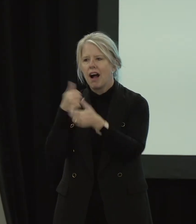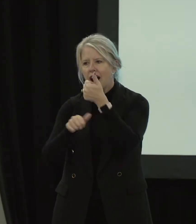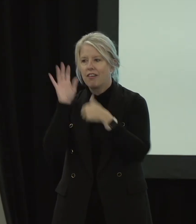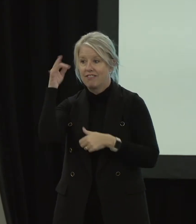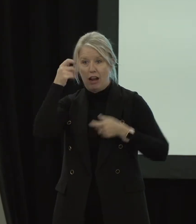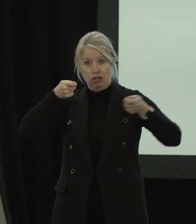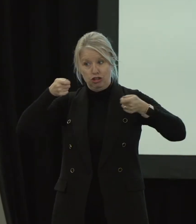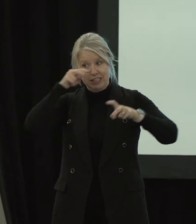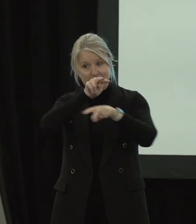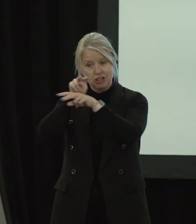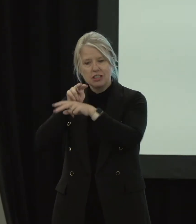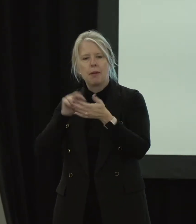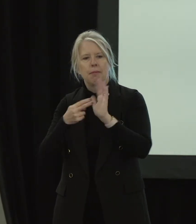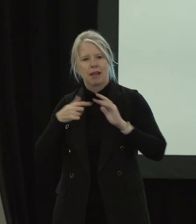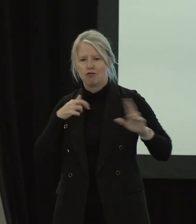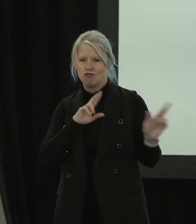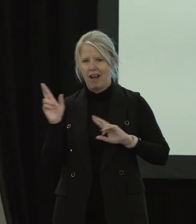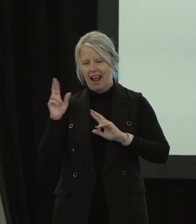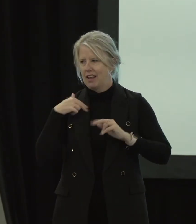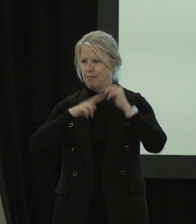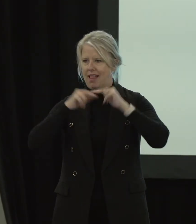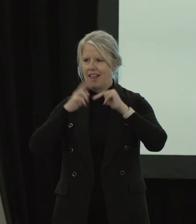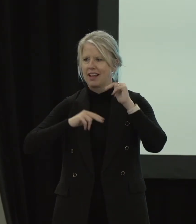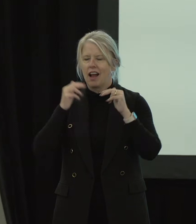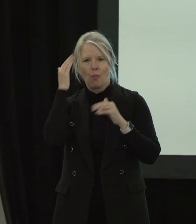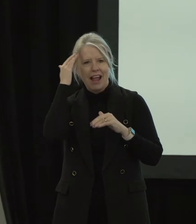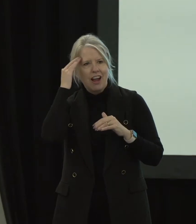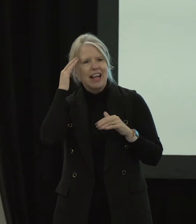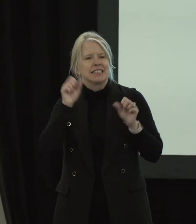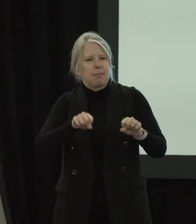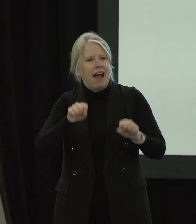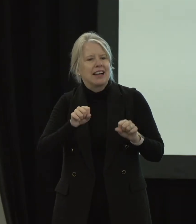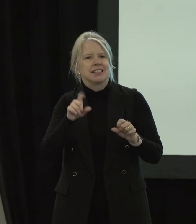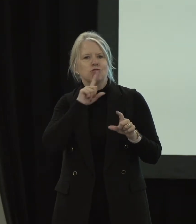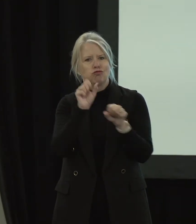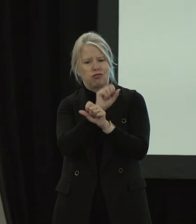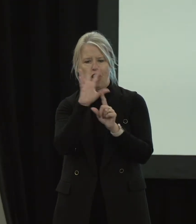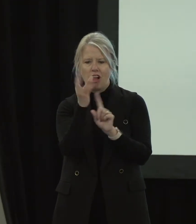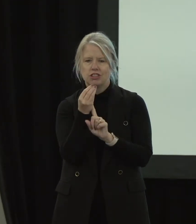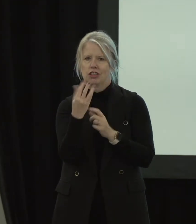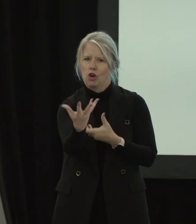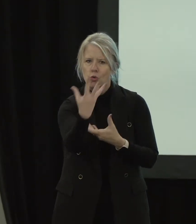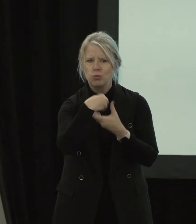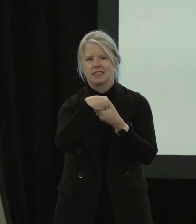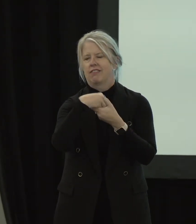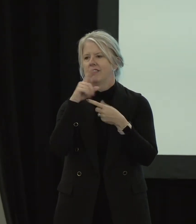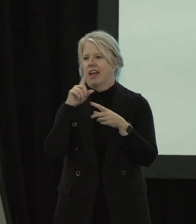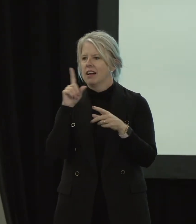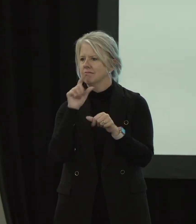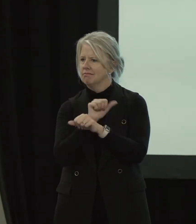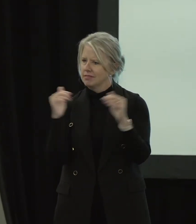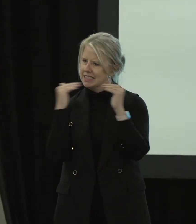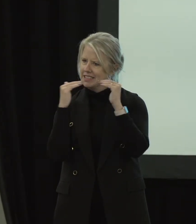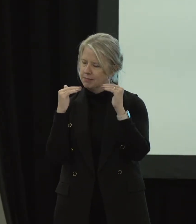we are building awareness and capacity for a culture that is truly inclusive and accessible. I believe that